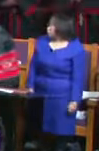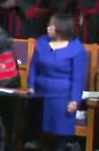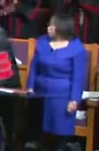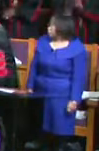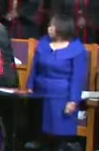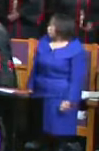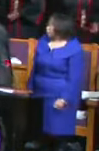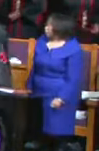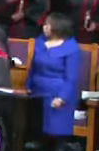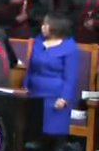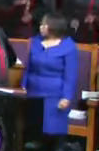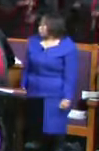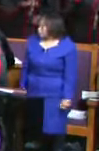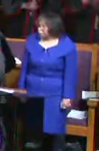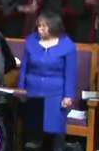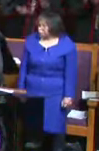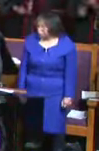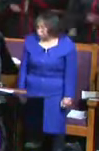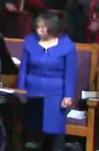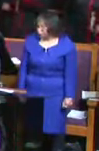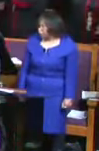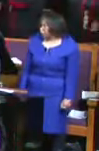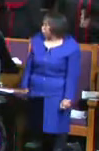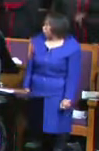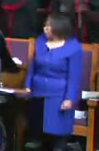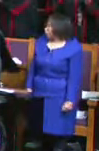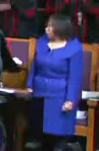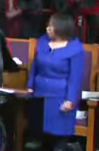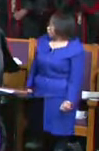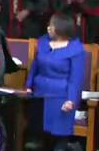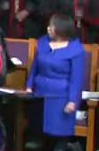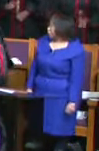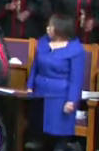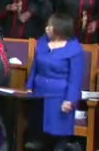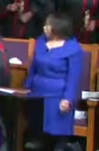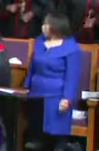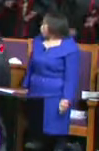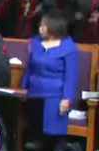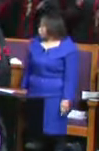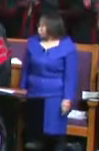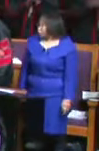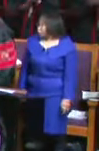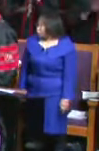is shone upon my brow.